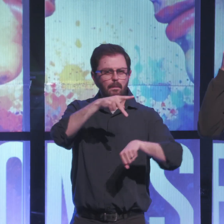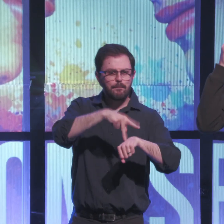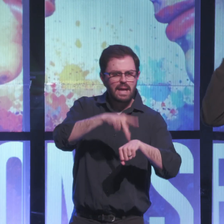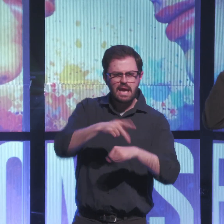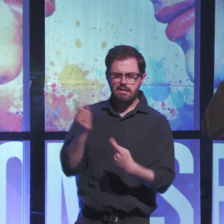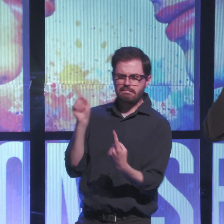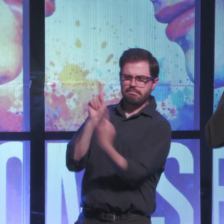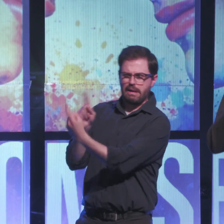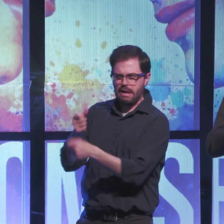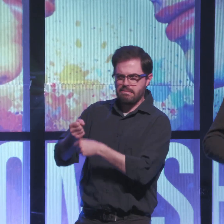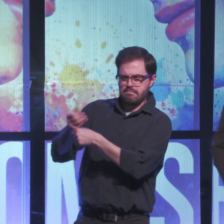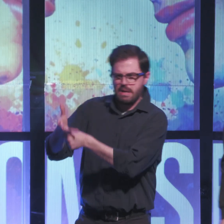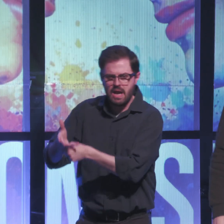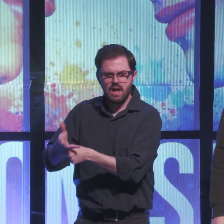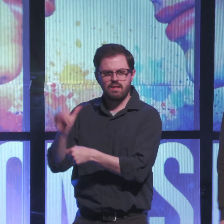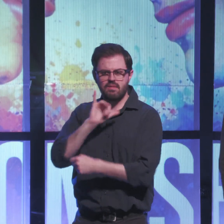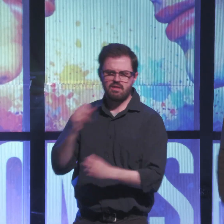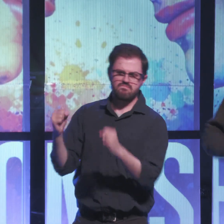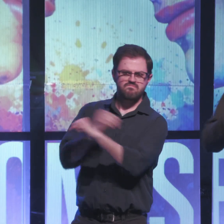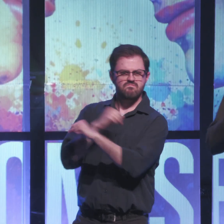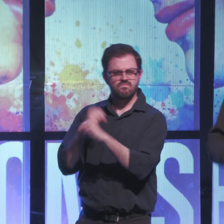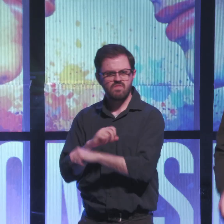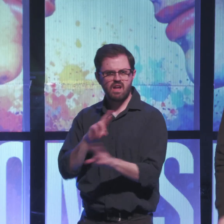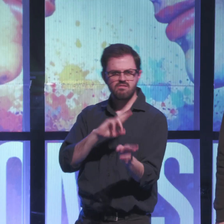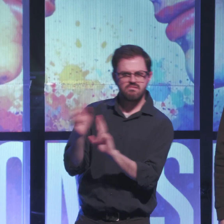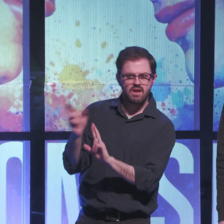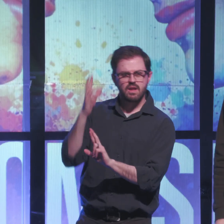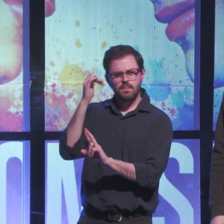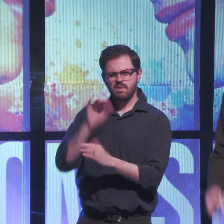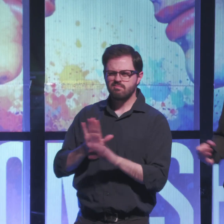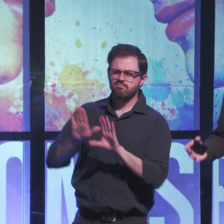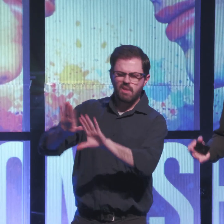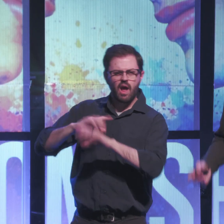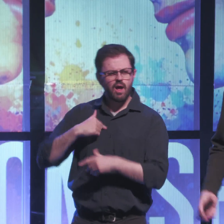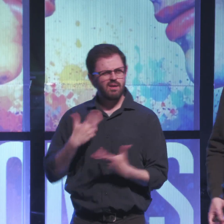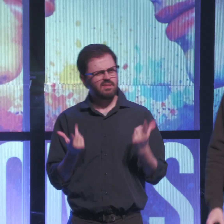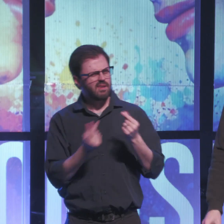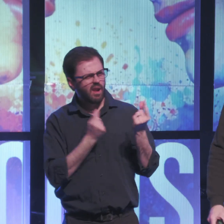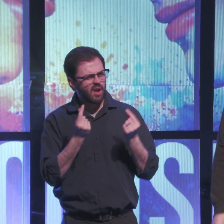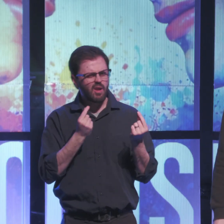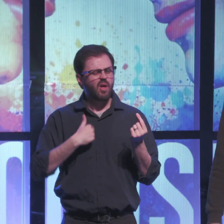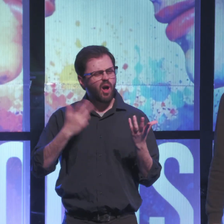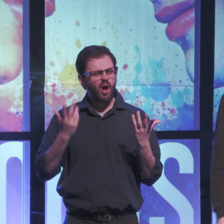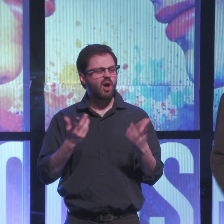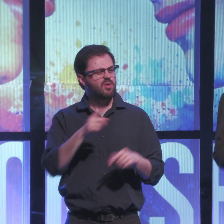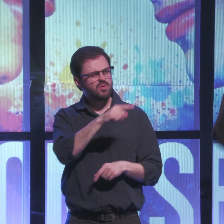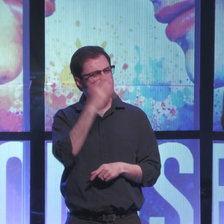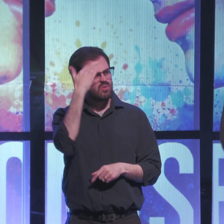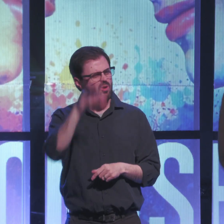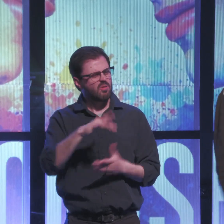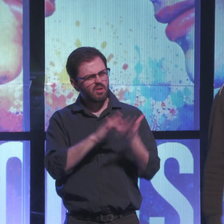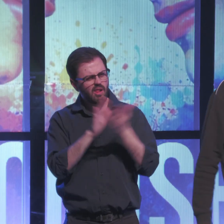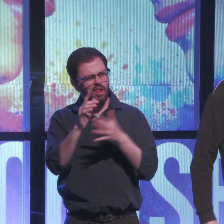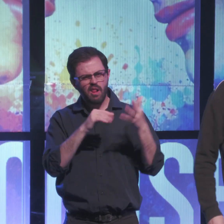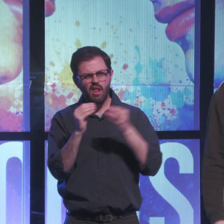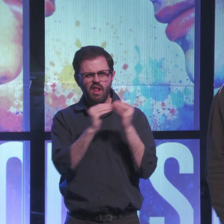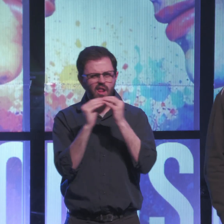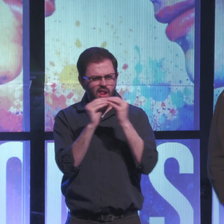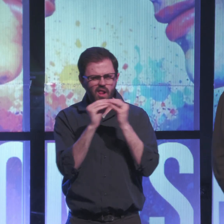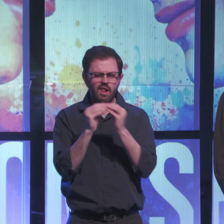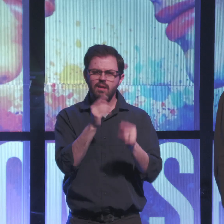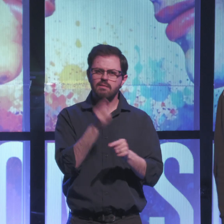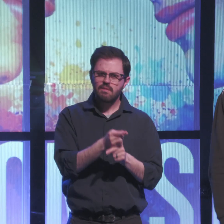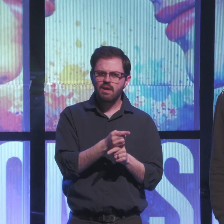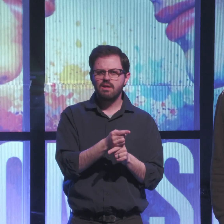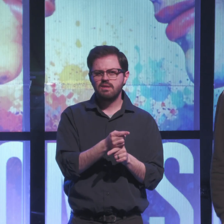almost near bar fight in this moment. Like Peter shoving him and Thomas like, what are you doing? This is what I'm talking about. You don't know Jesus. You haven't seen him. Look at how angry you are,